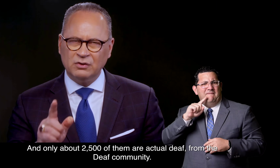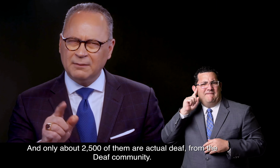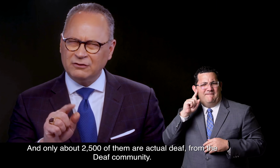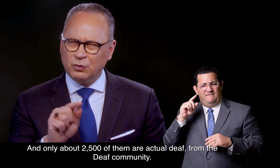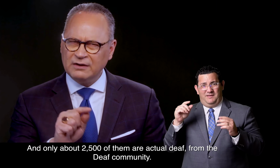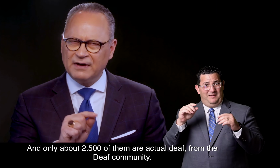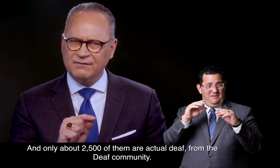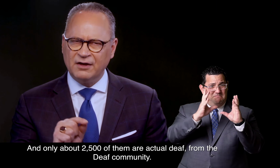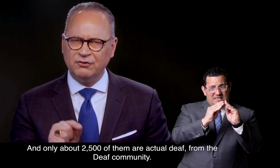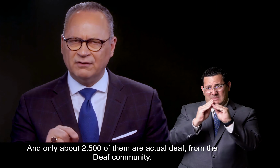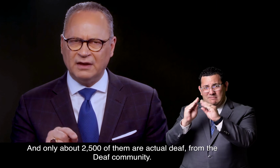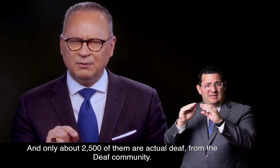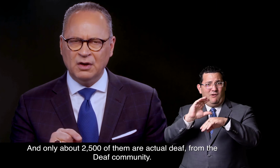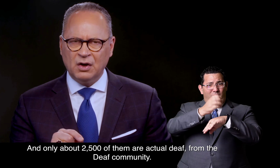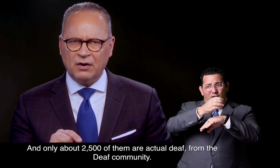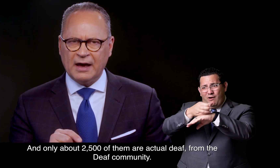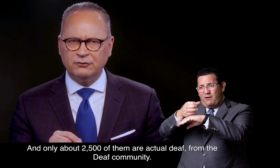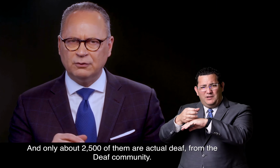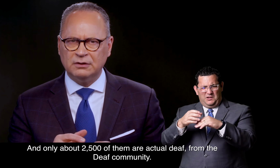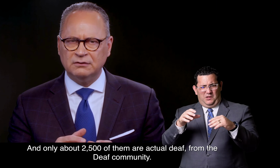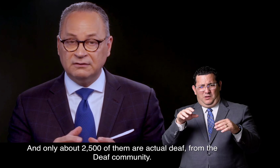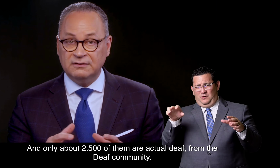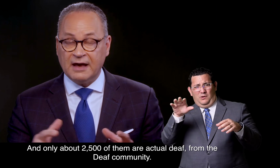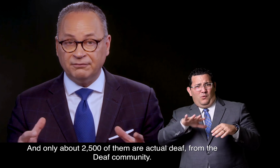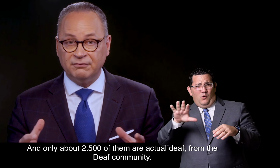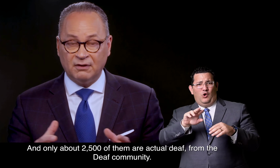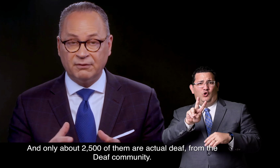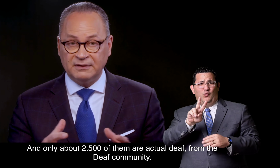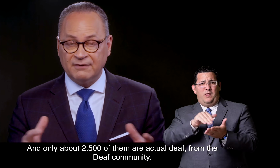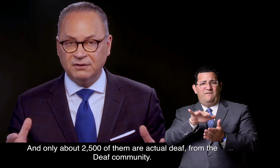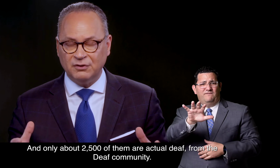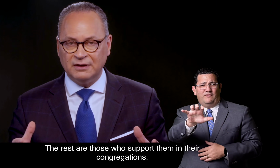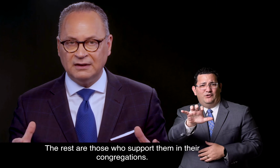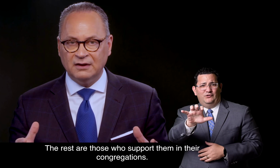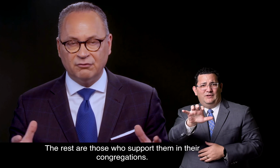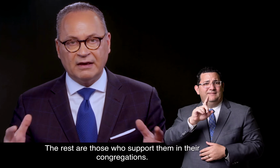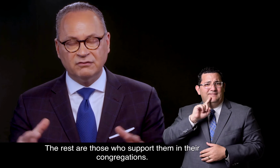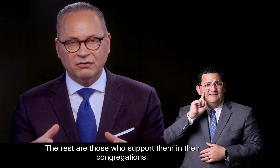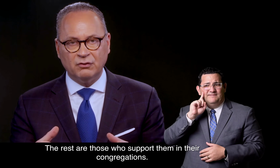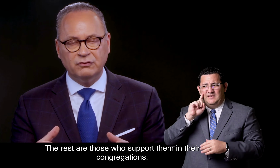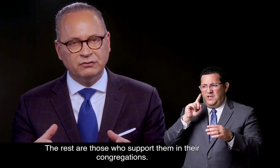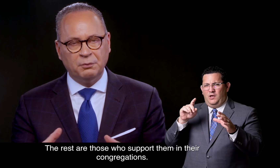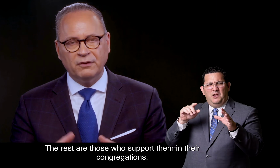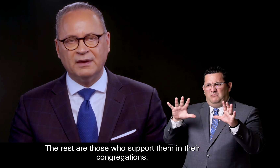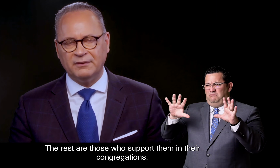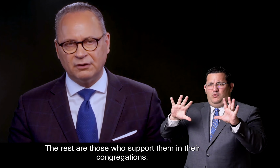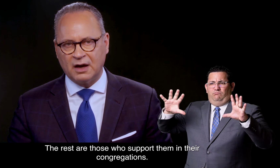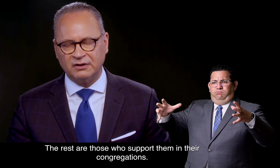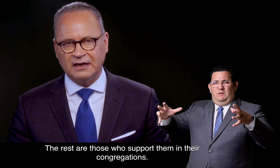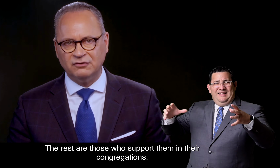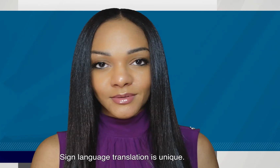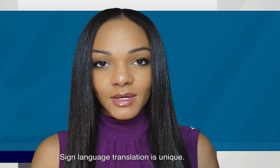And only about 2,500 of them are actual deaf, from the deaf community. The rest are those who support them in